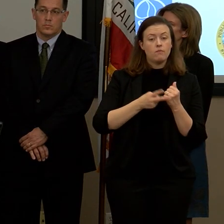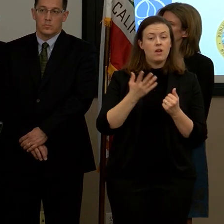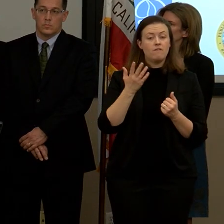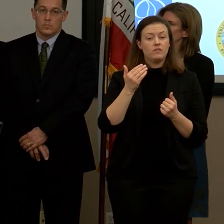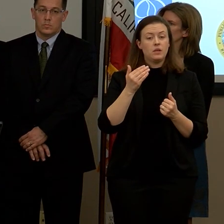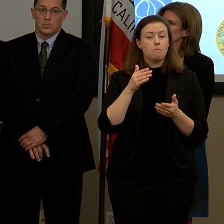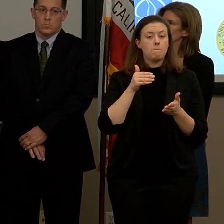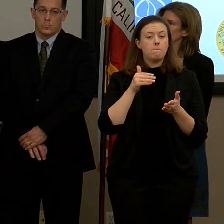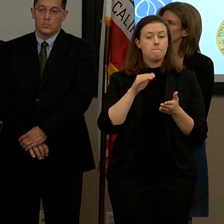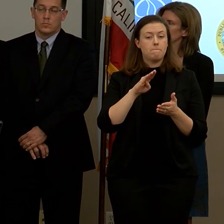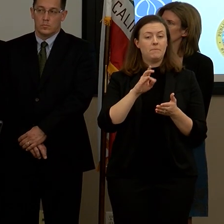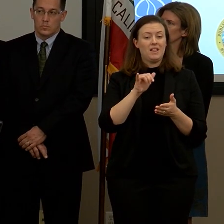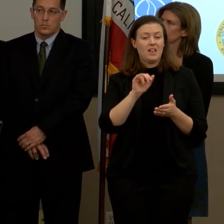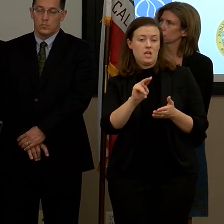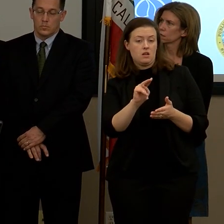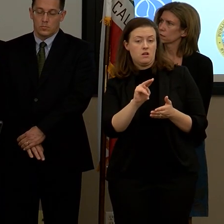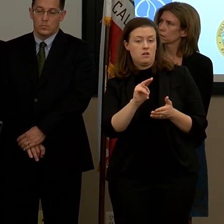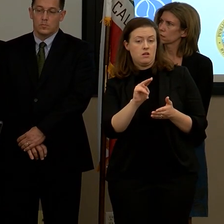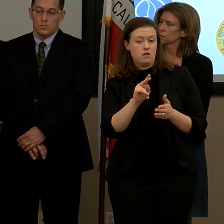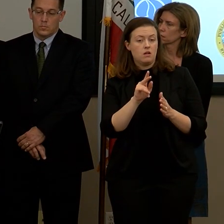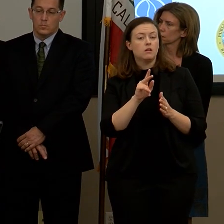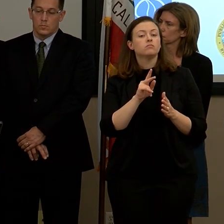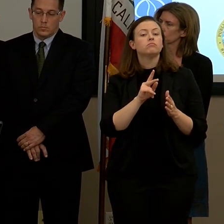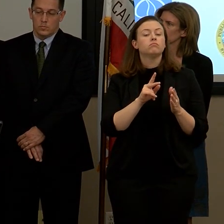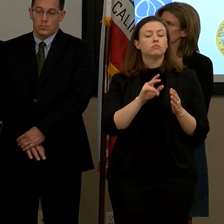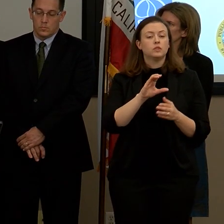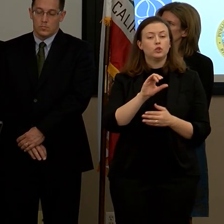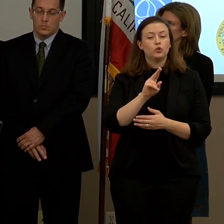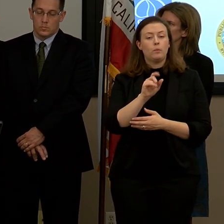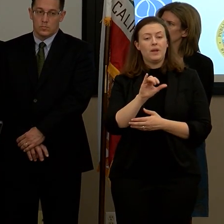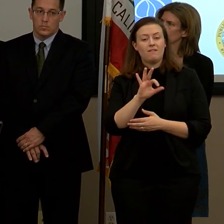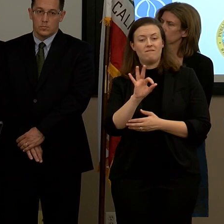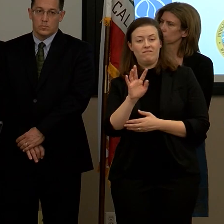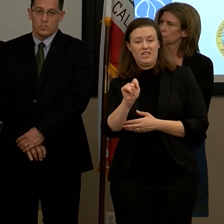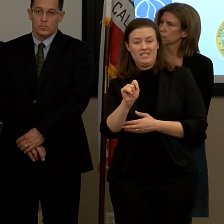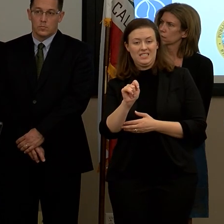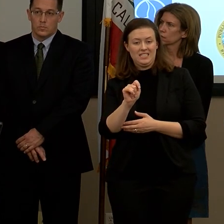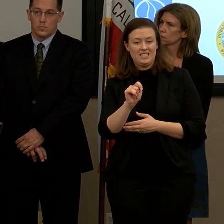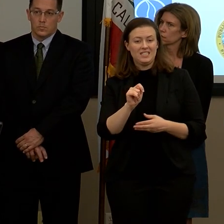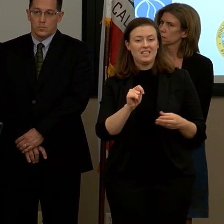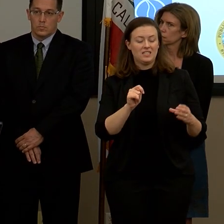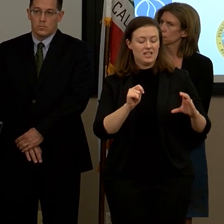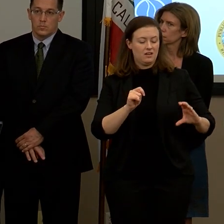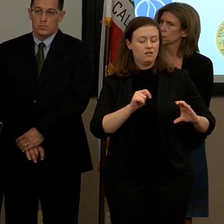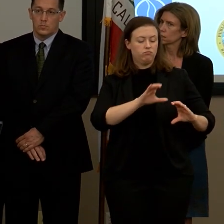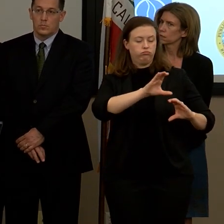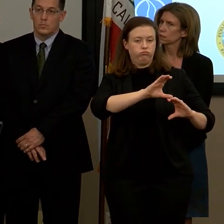cubic feet in the gas field. On top, that's the working gas on top of the cushion.